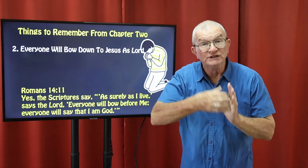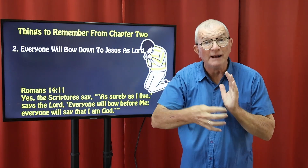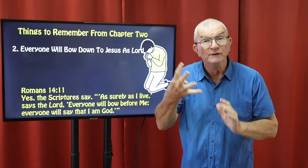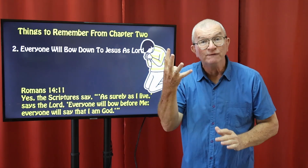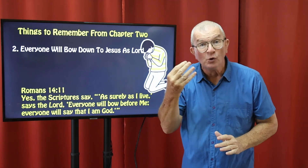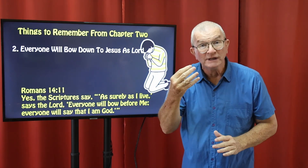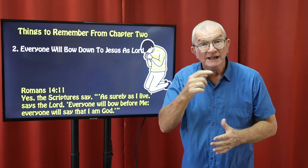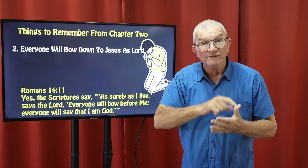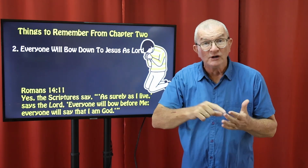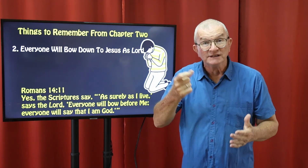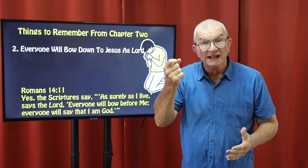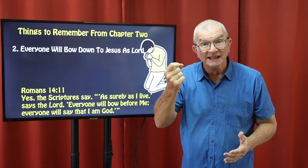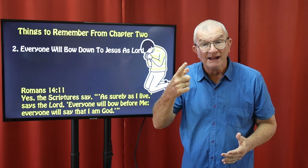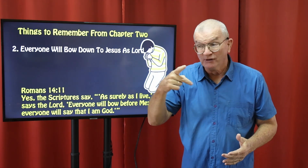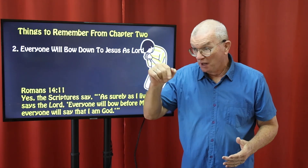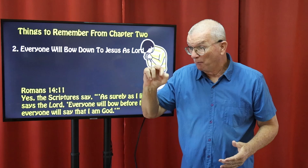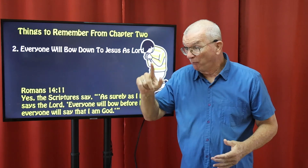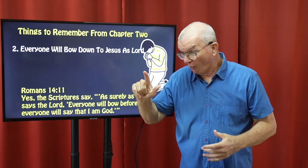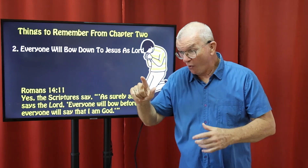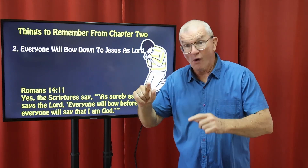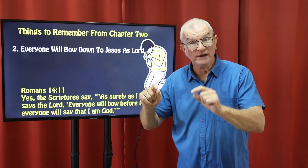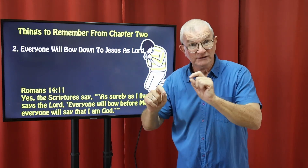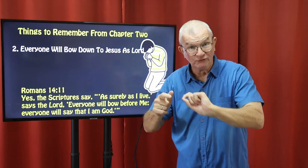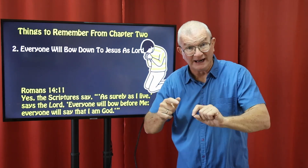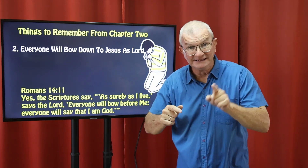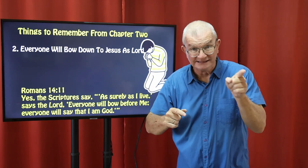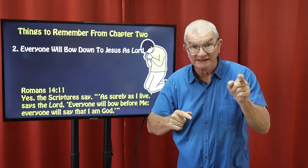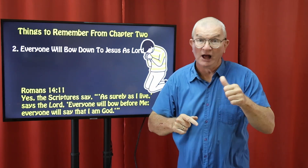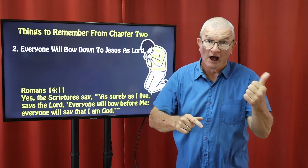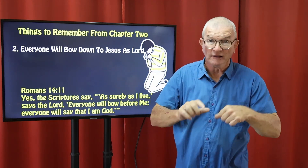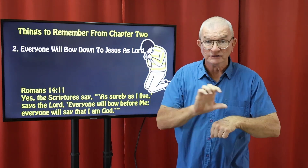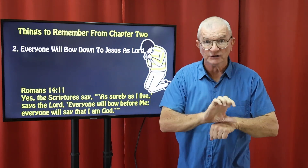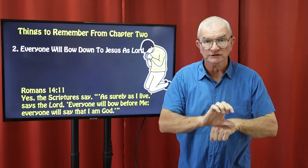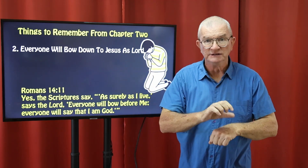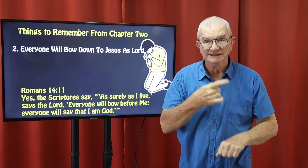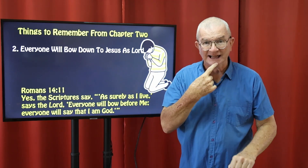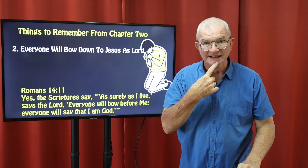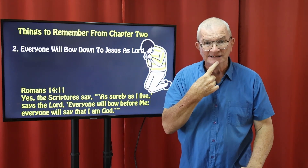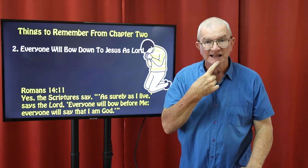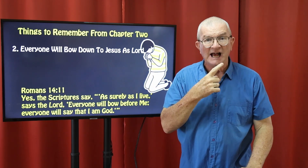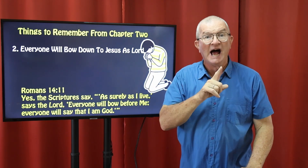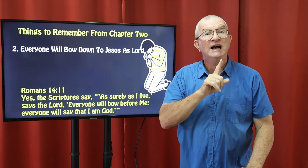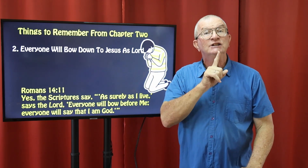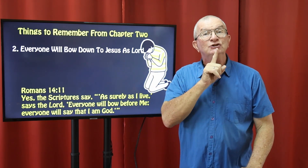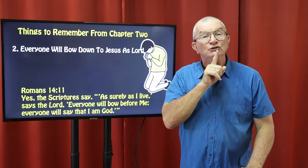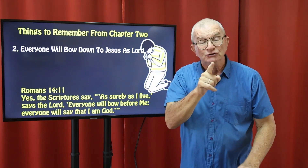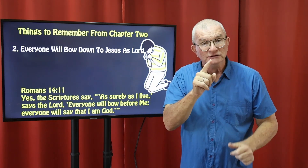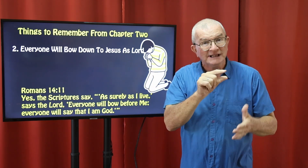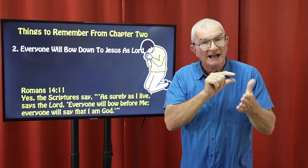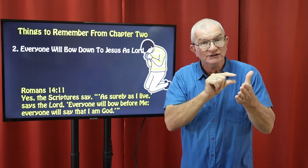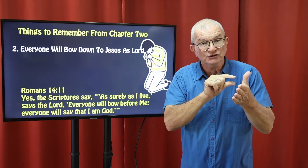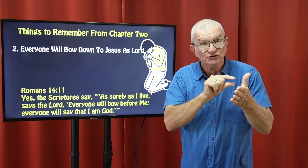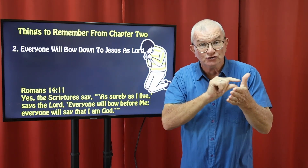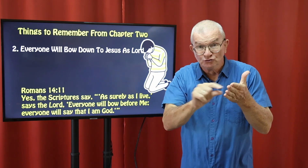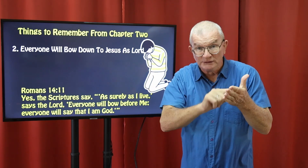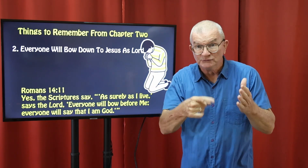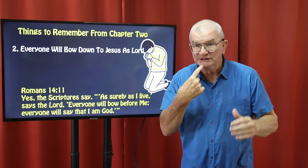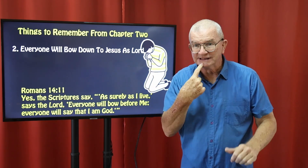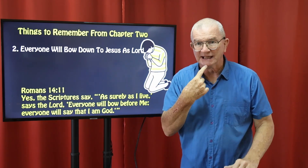Romans chapter 14, verse 11. Paul is writing to another church, and he says, "Yes, the